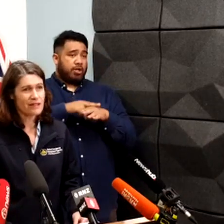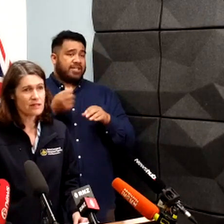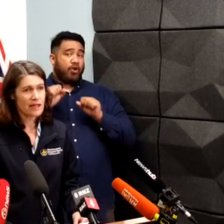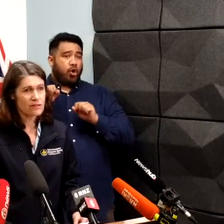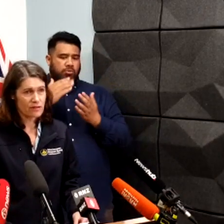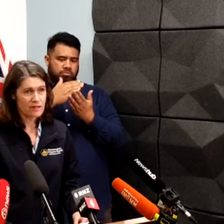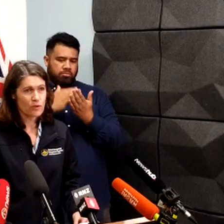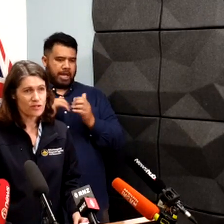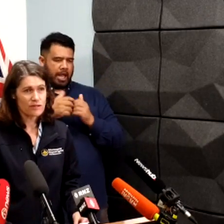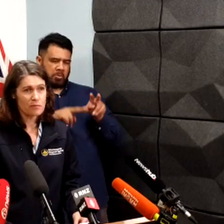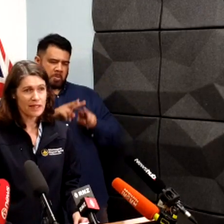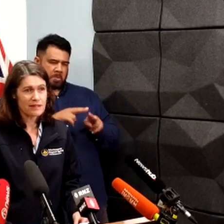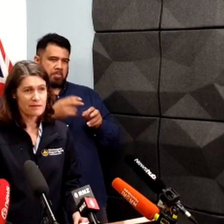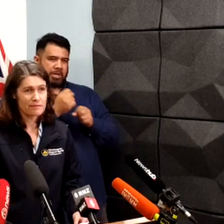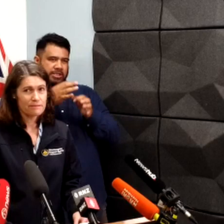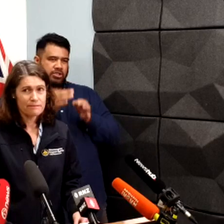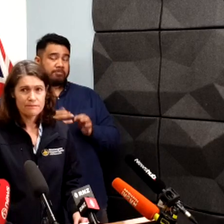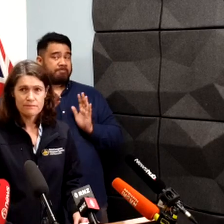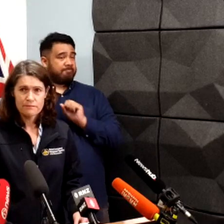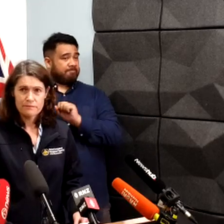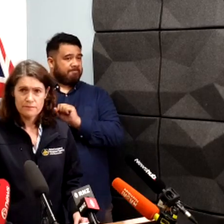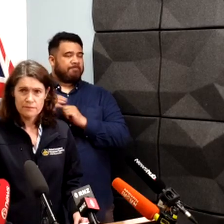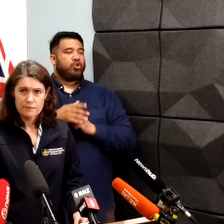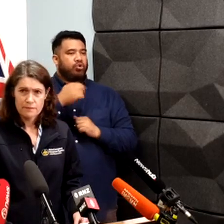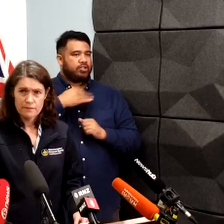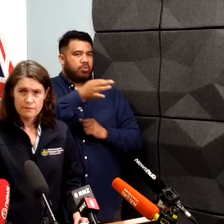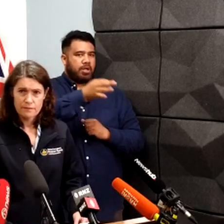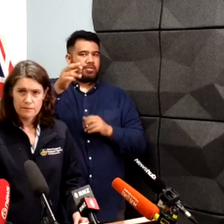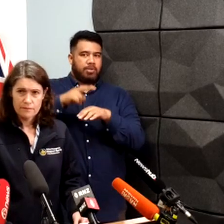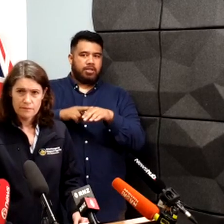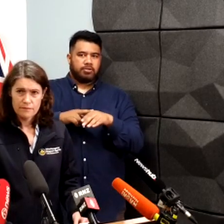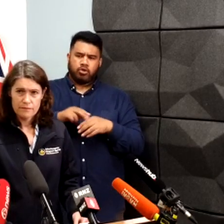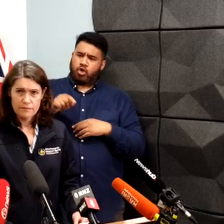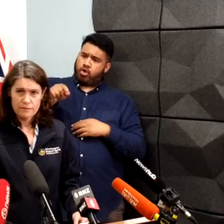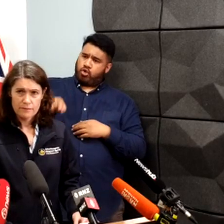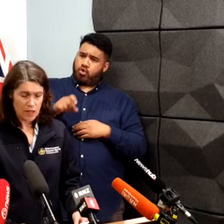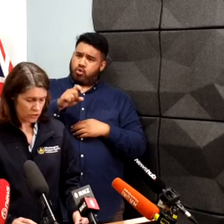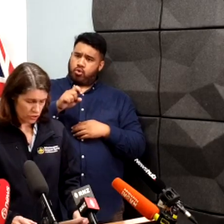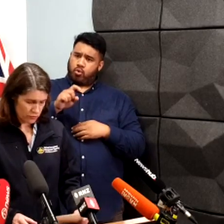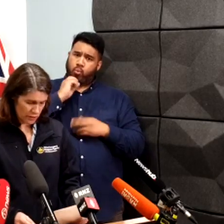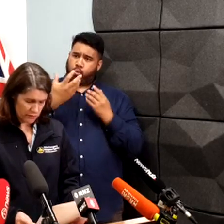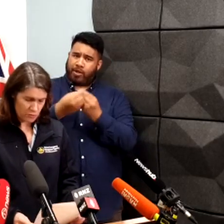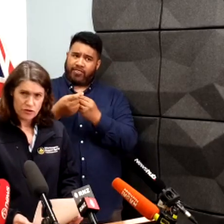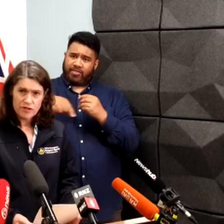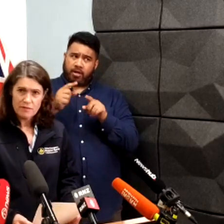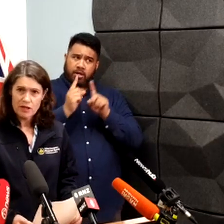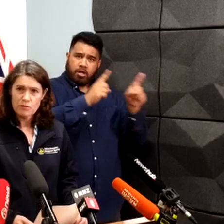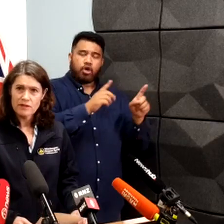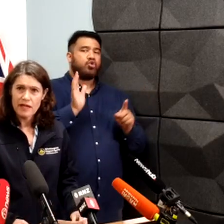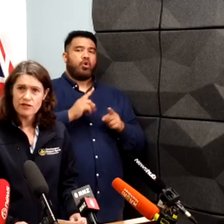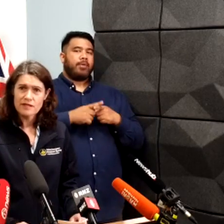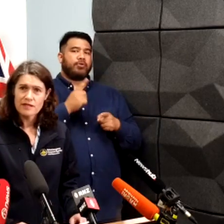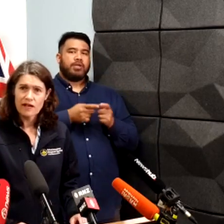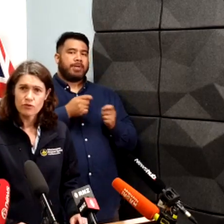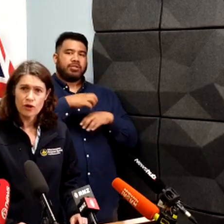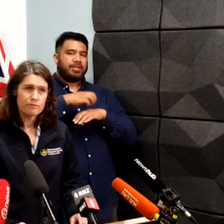that they undertake, so these are questions for police. But your staff will go, some of your staff will go on this recovery mission? No, none of the emergency